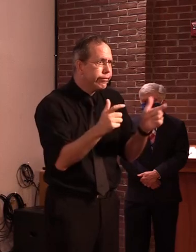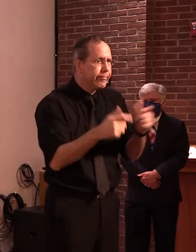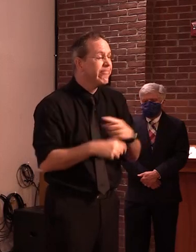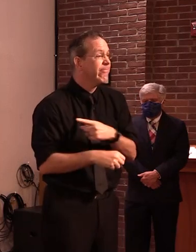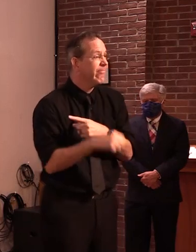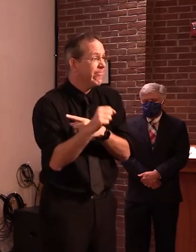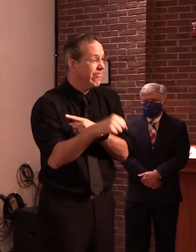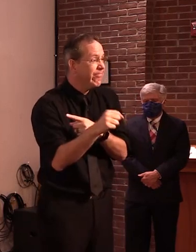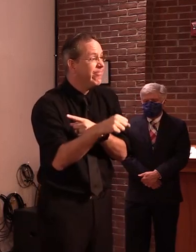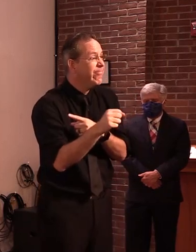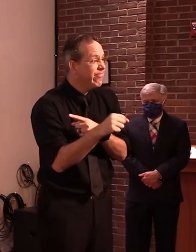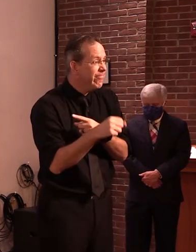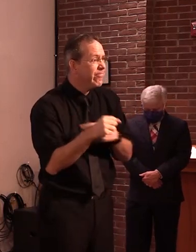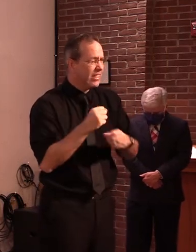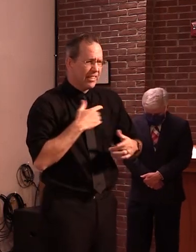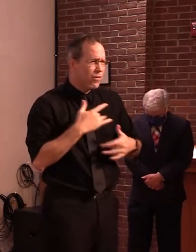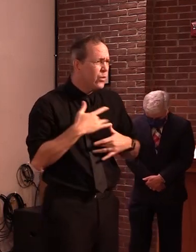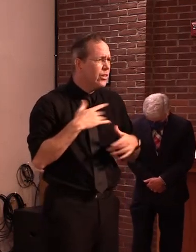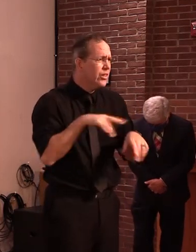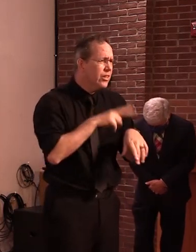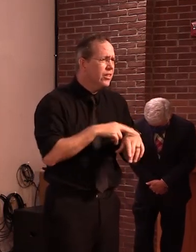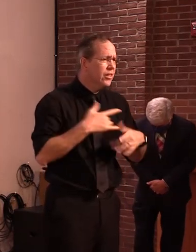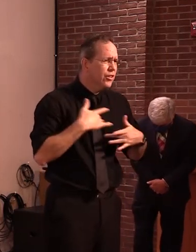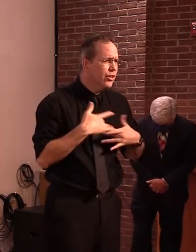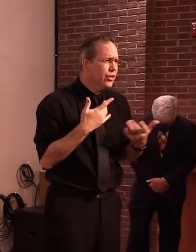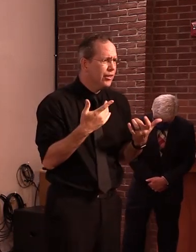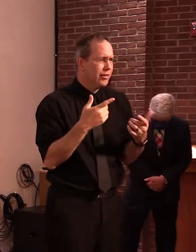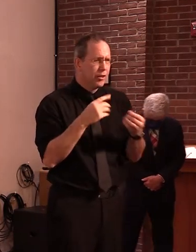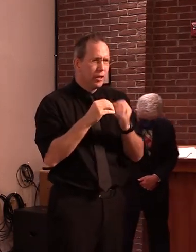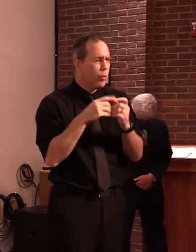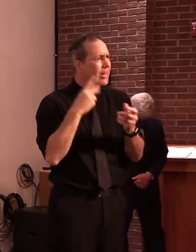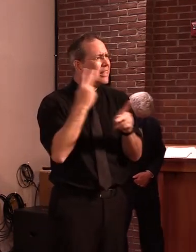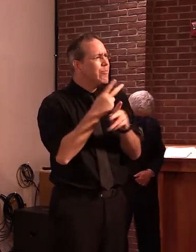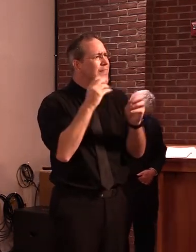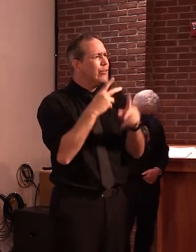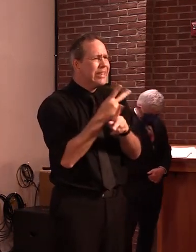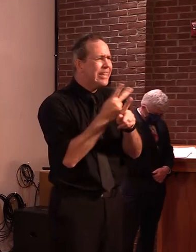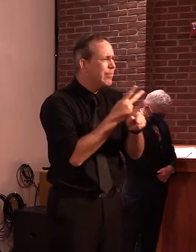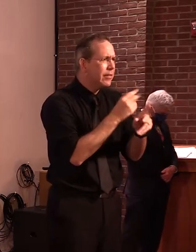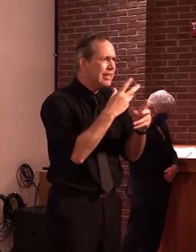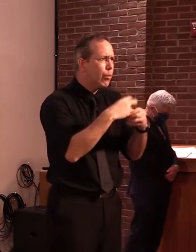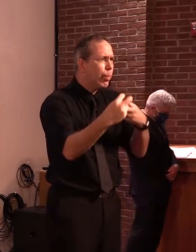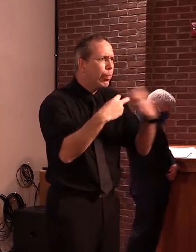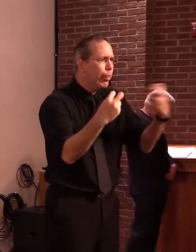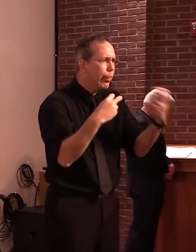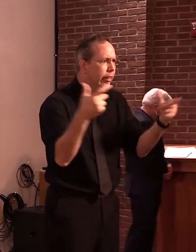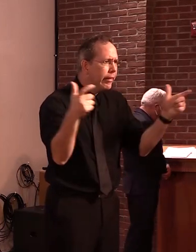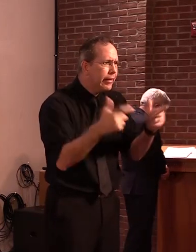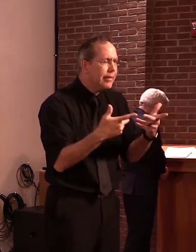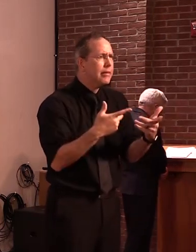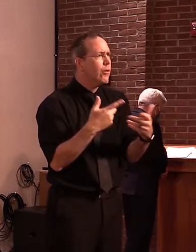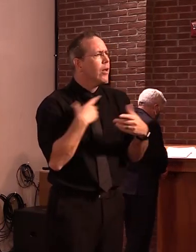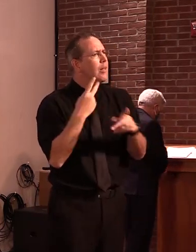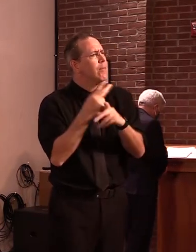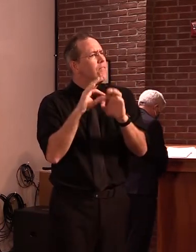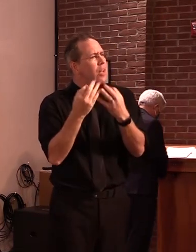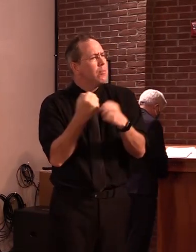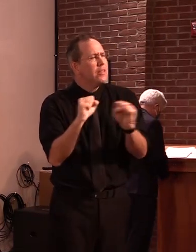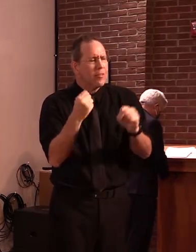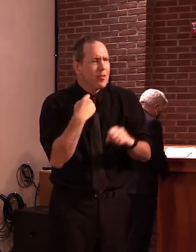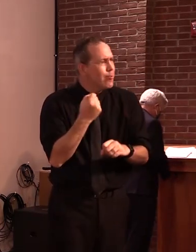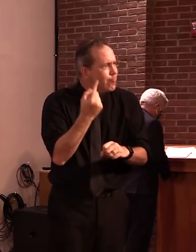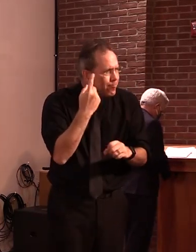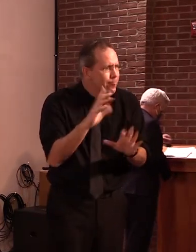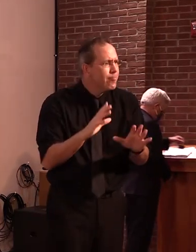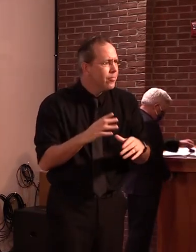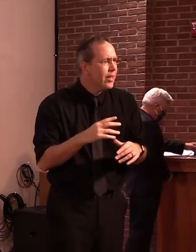staff, the teachers and so forth, and their families. We want to make sure that we're protecting everyone. But as well, we're not sure of the magnitude of this